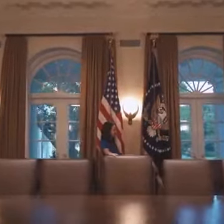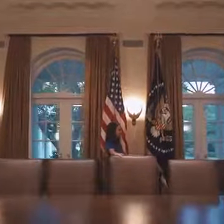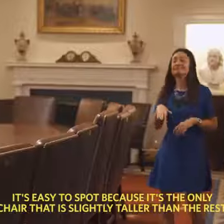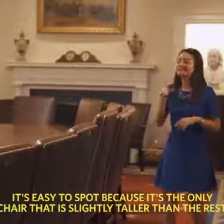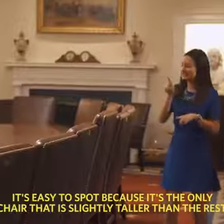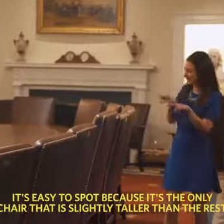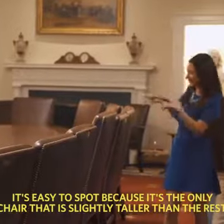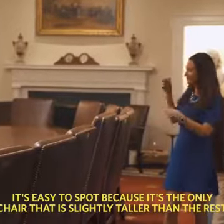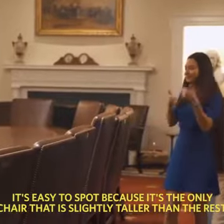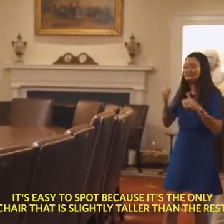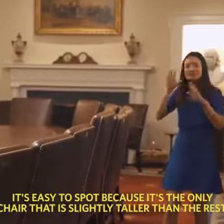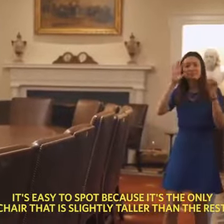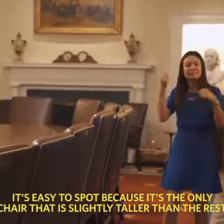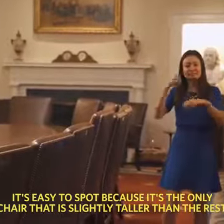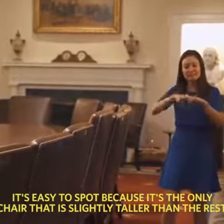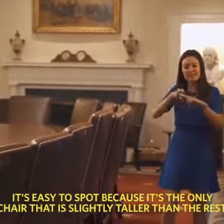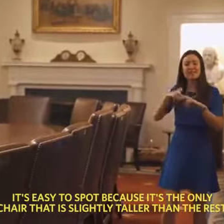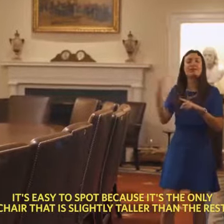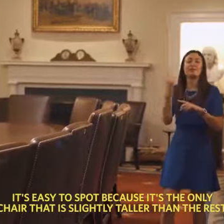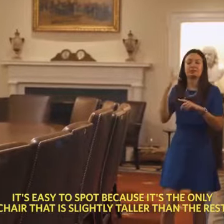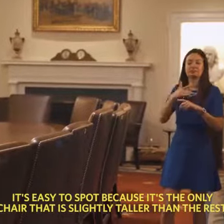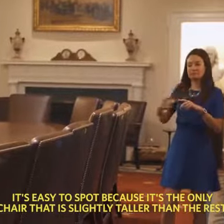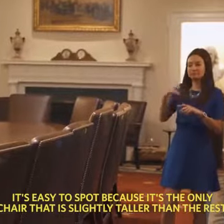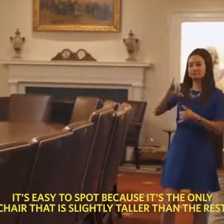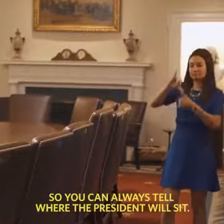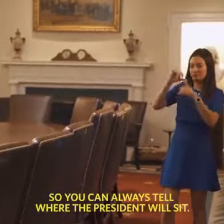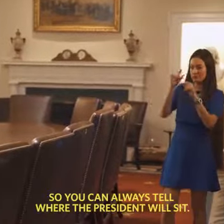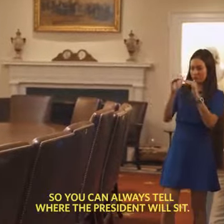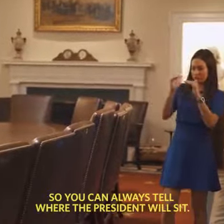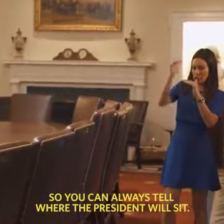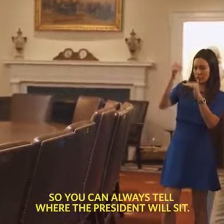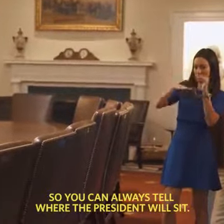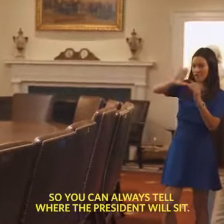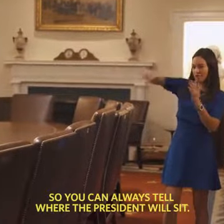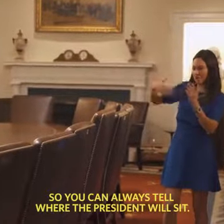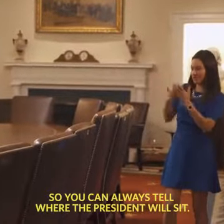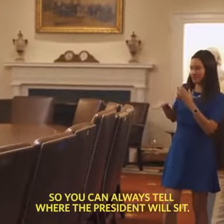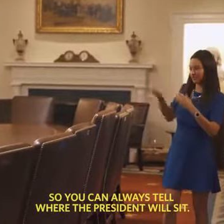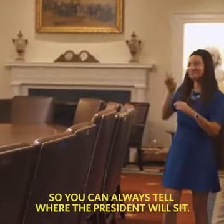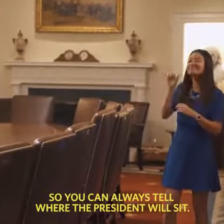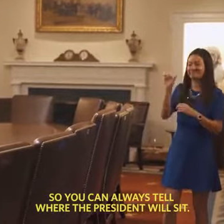It's easy to spot because it's the only chair that is slightly taller than the rest, so you can always tell where the President will sit.